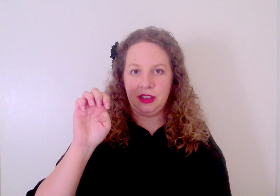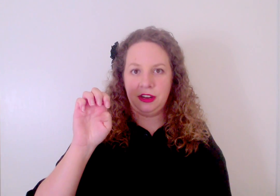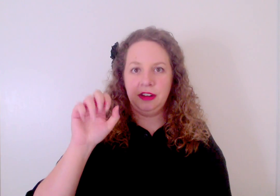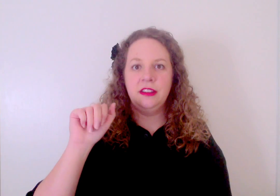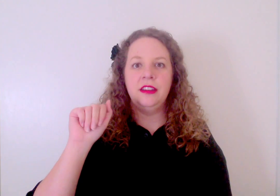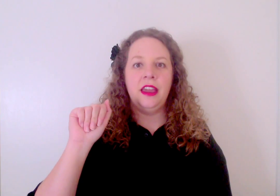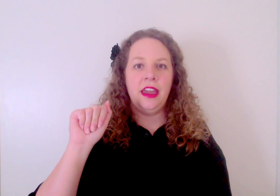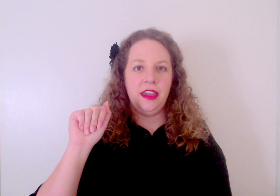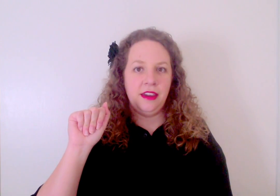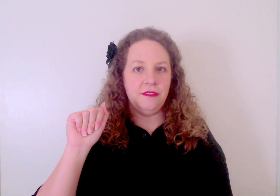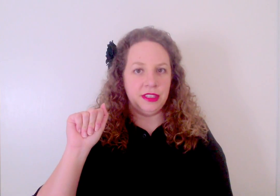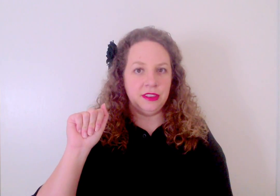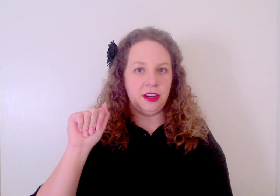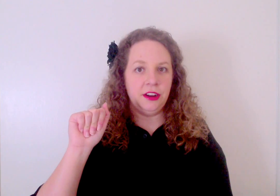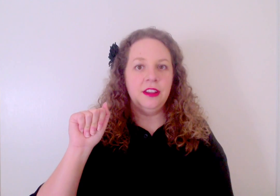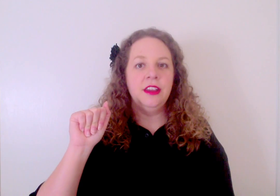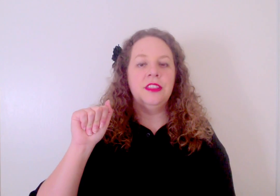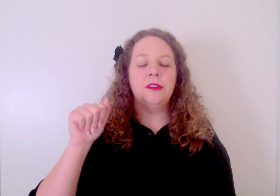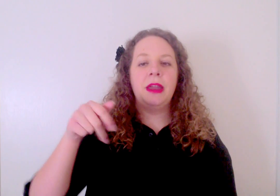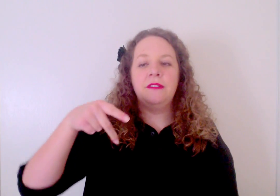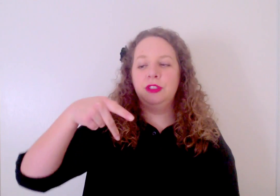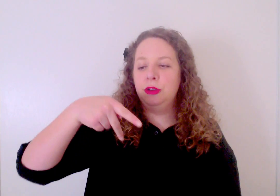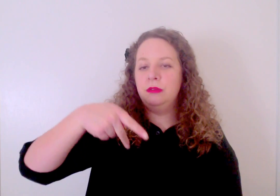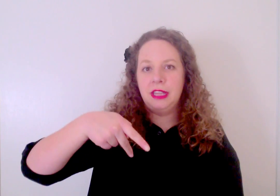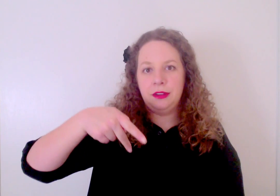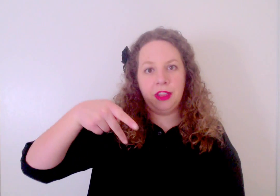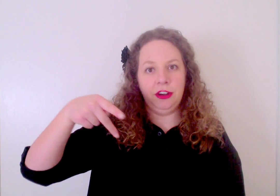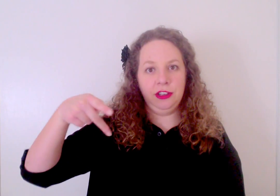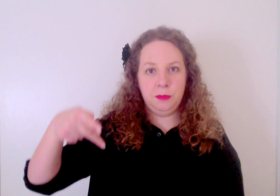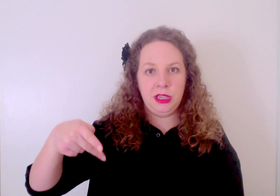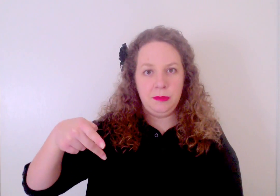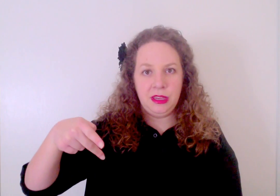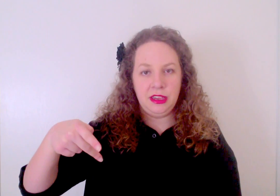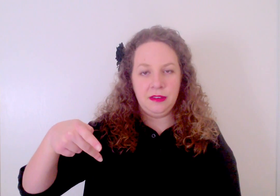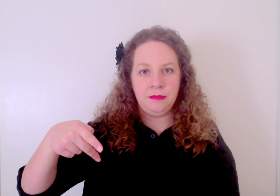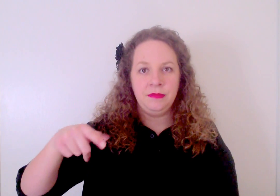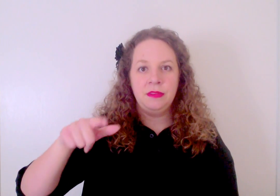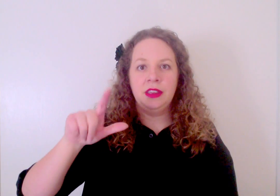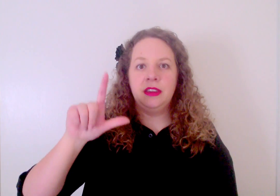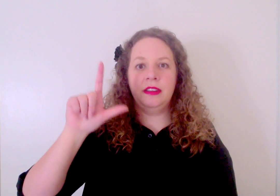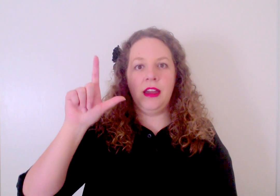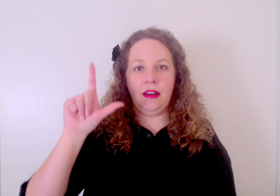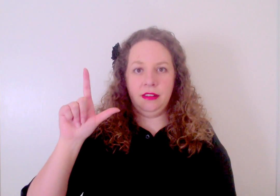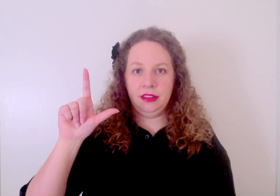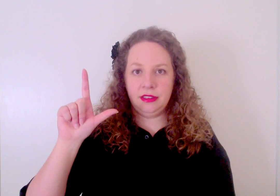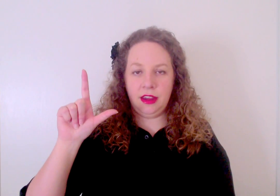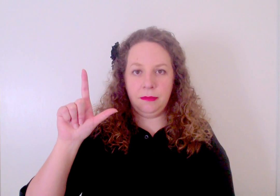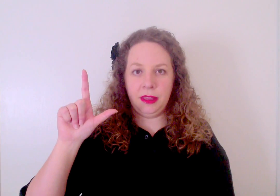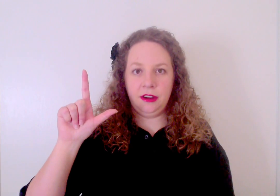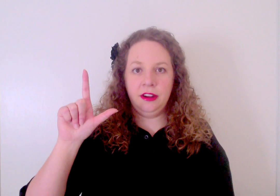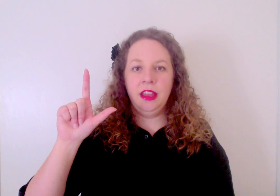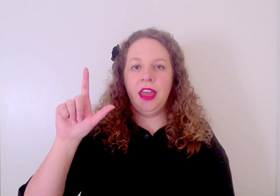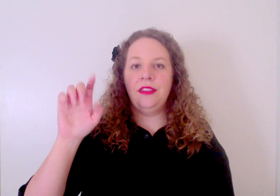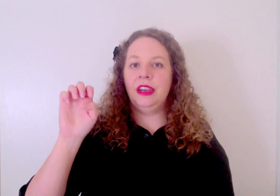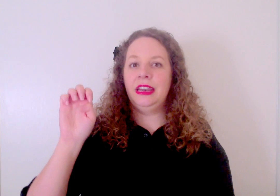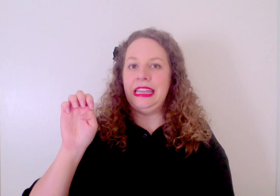letter, A, a fifth letter. Then we have two down letters, PP, and L is an up letter, and then an E